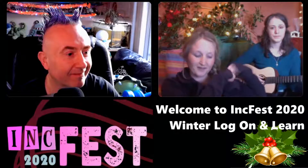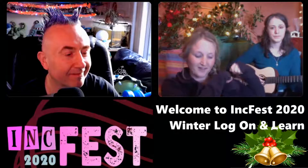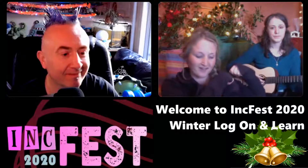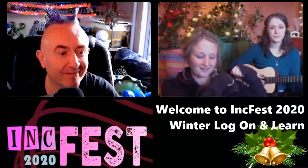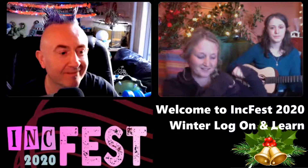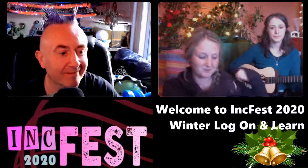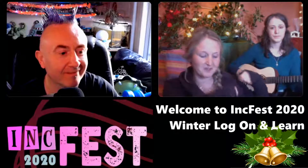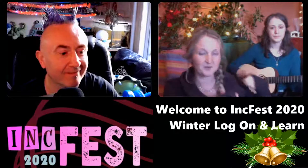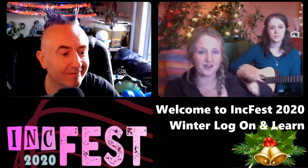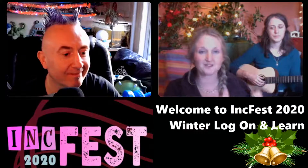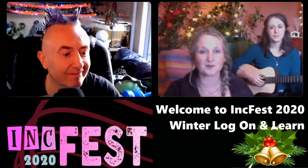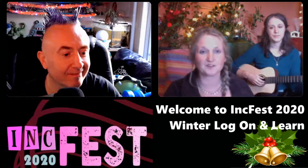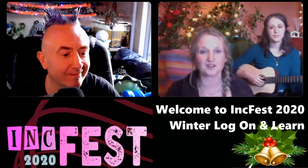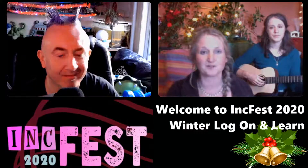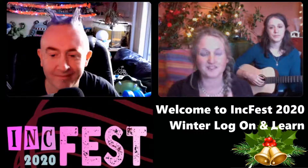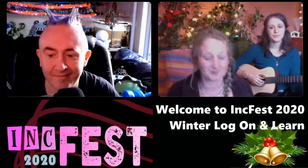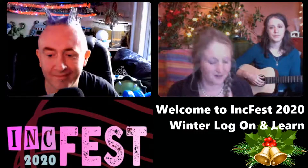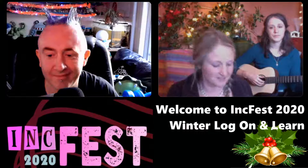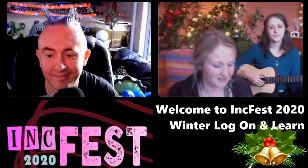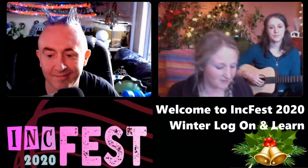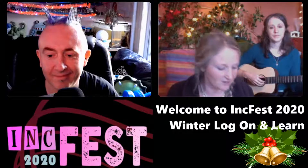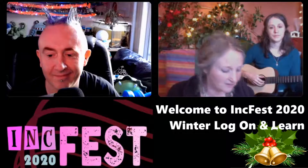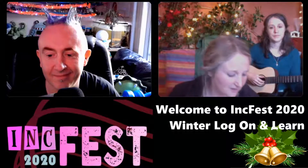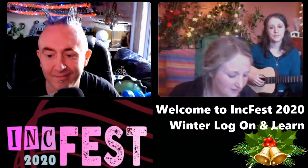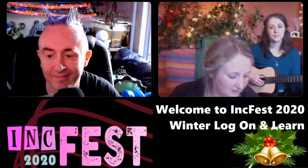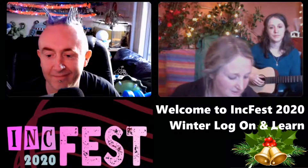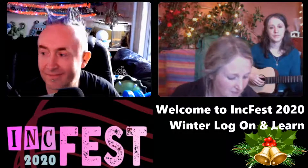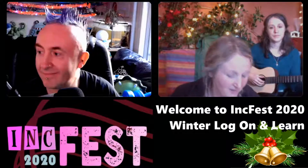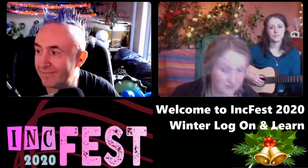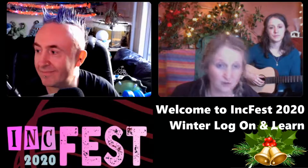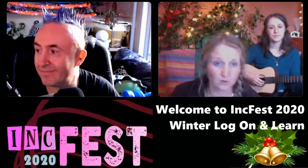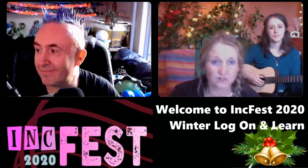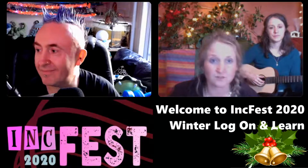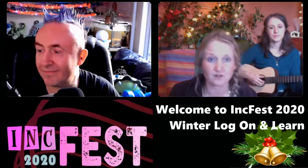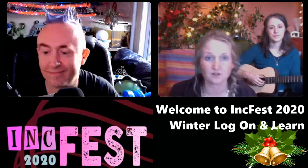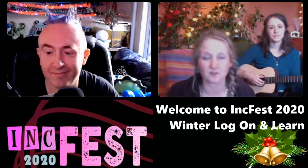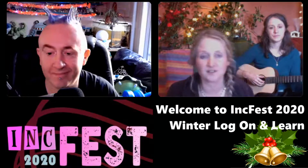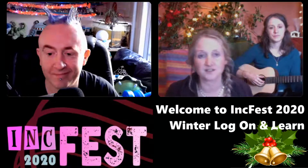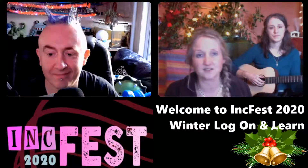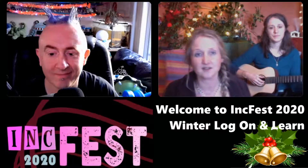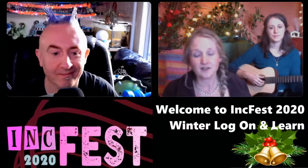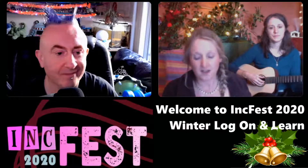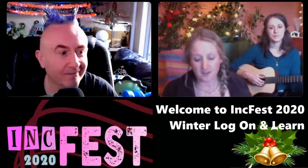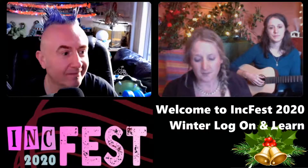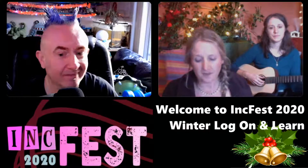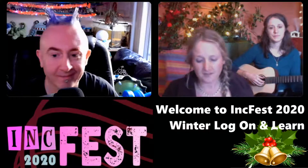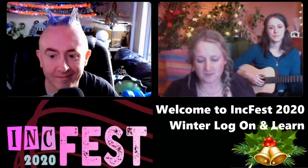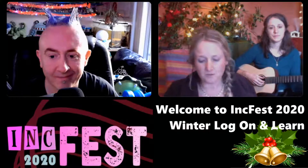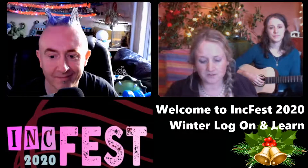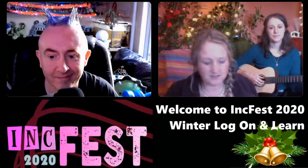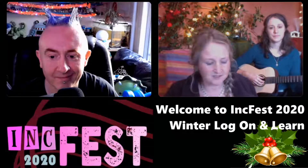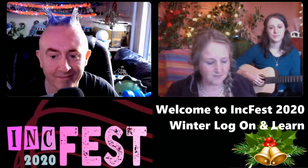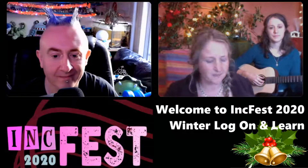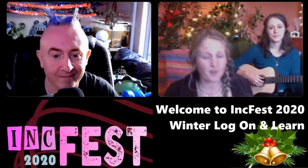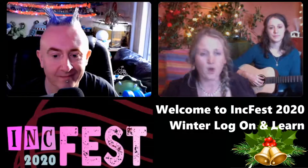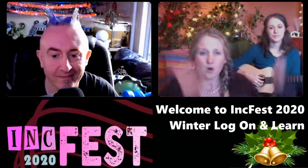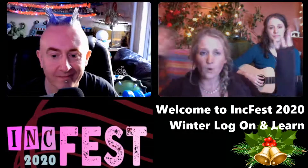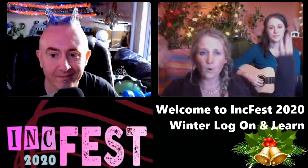there, so we don't get so much time to celebrate together, I'd like to go back to the autumn song that we did. And it's the one that says,